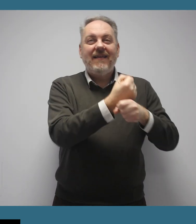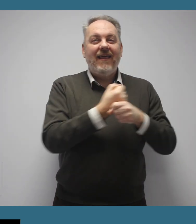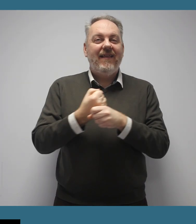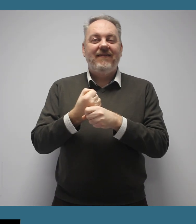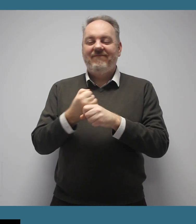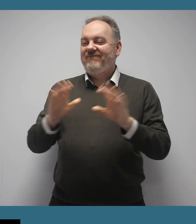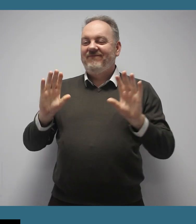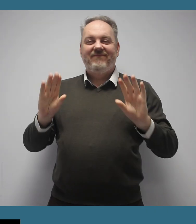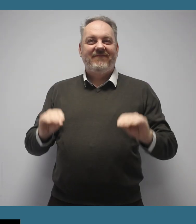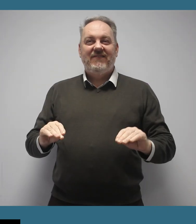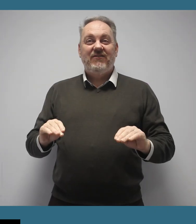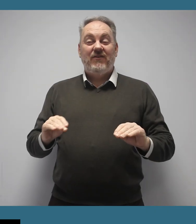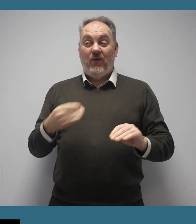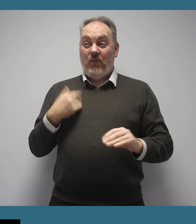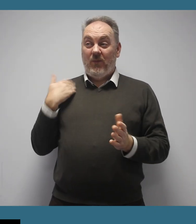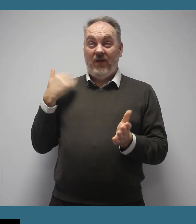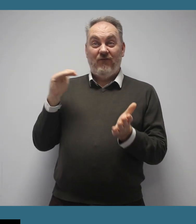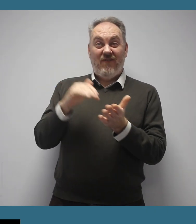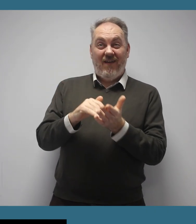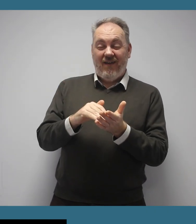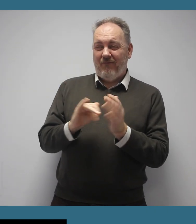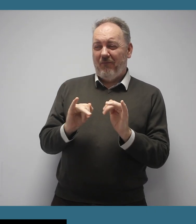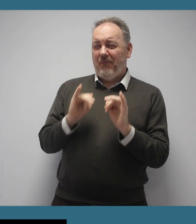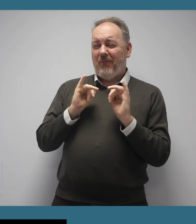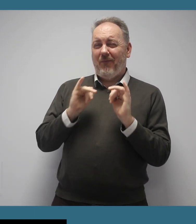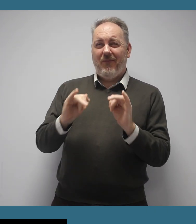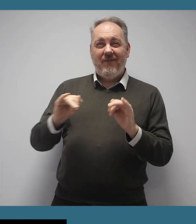came, and it was extremely flooded, and